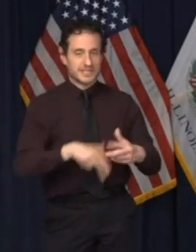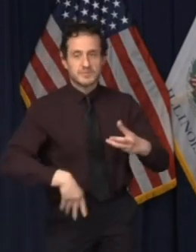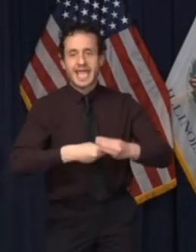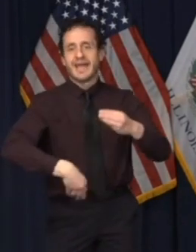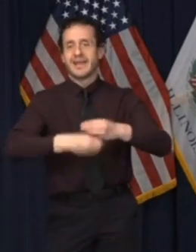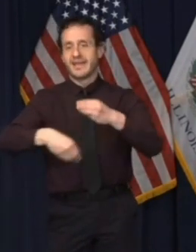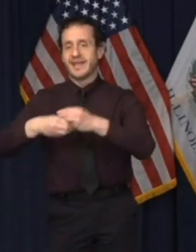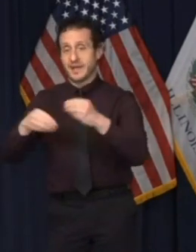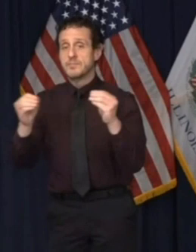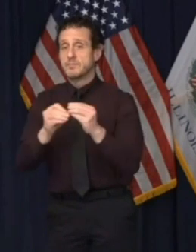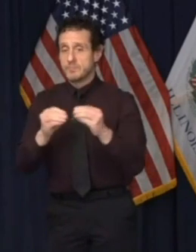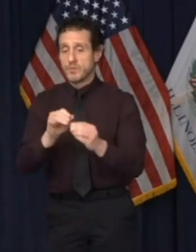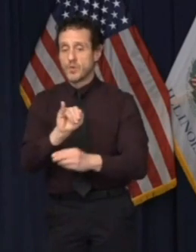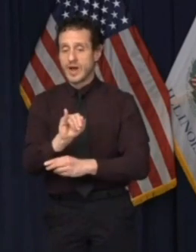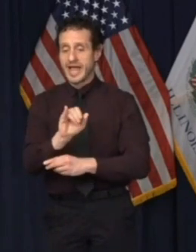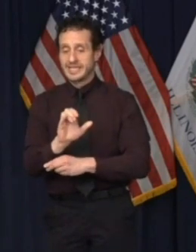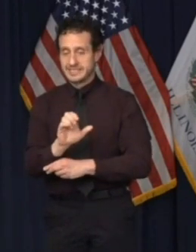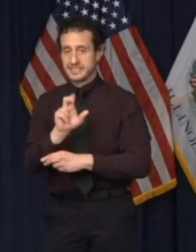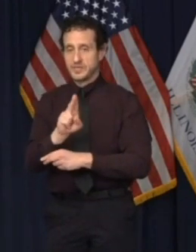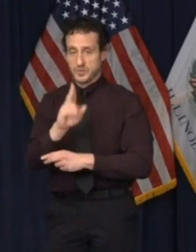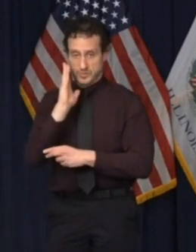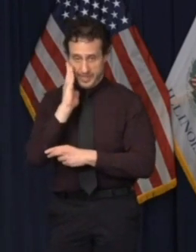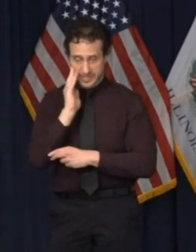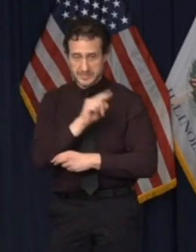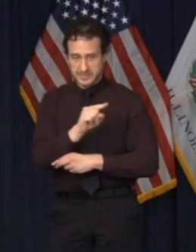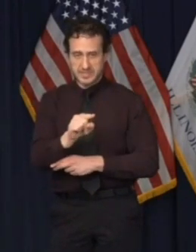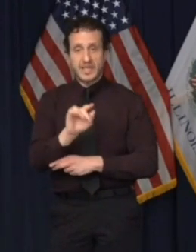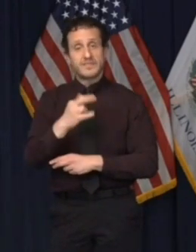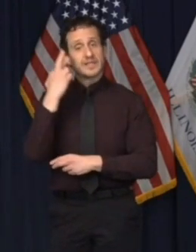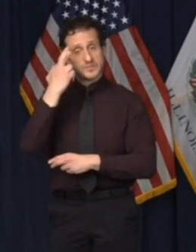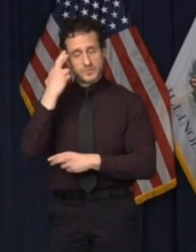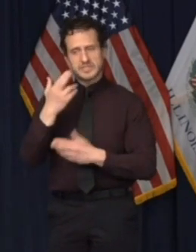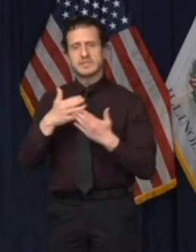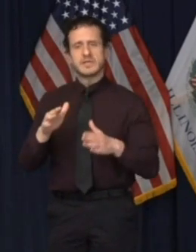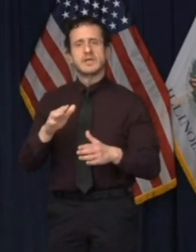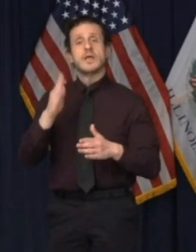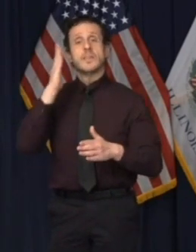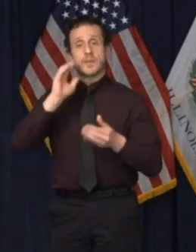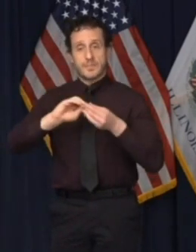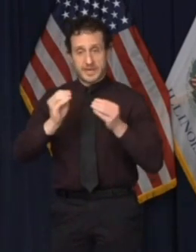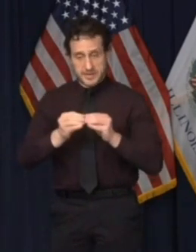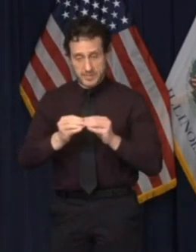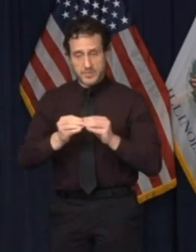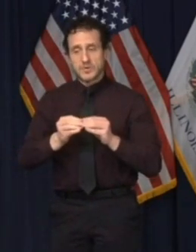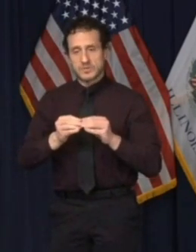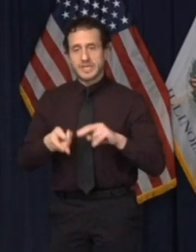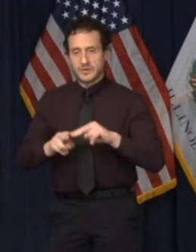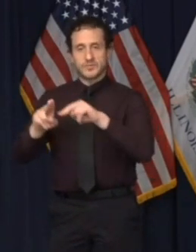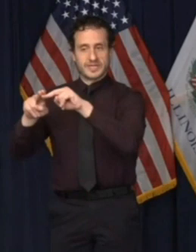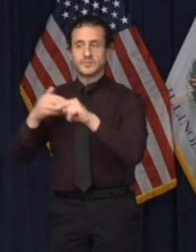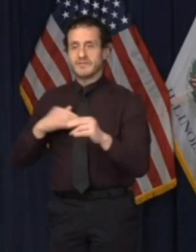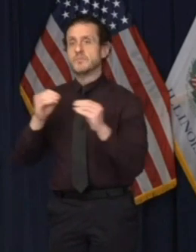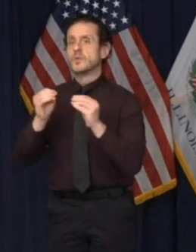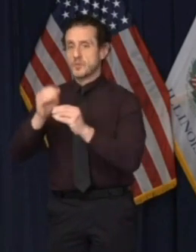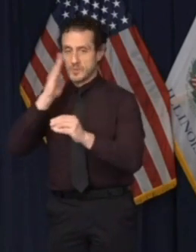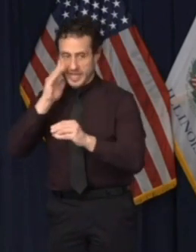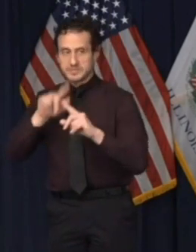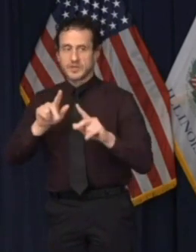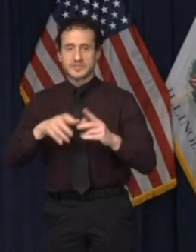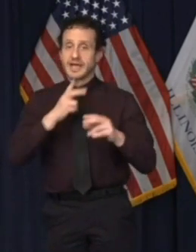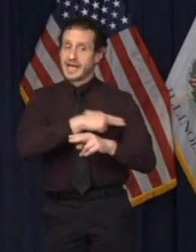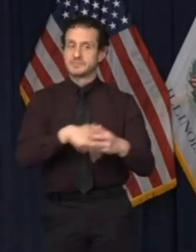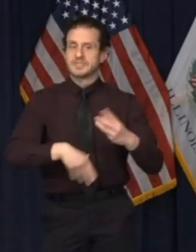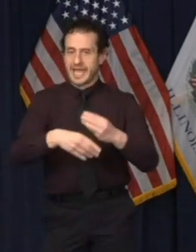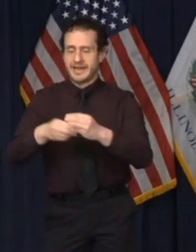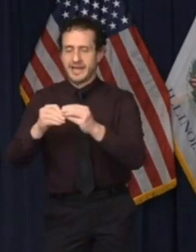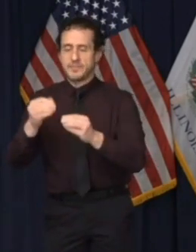to expand their bed capacity, which is why our overall bed number keeps increasing. On April